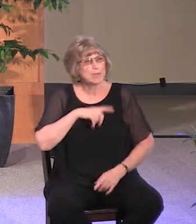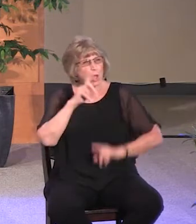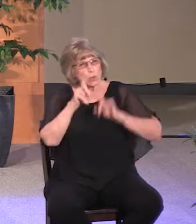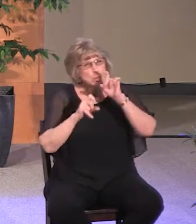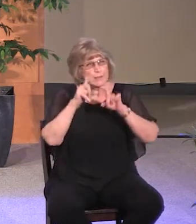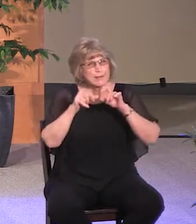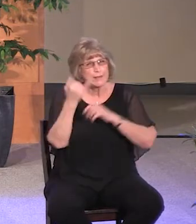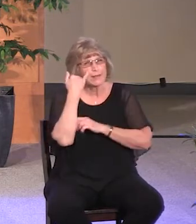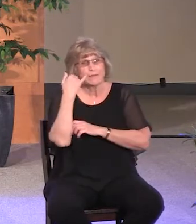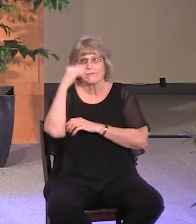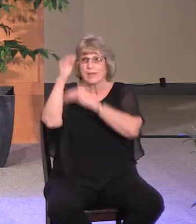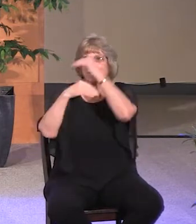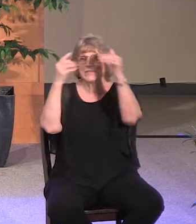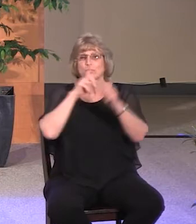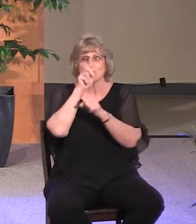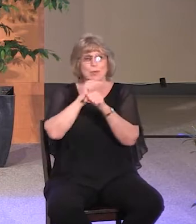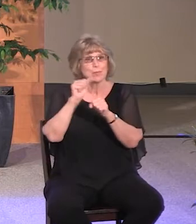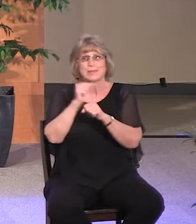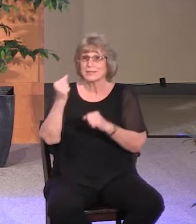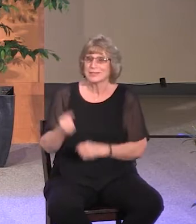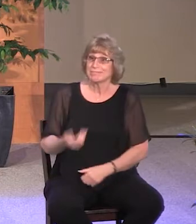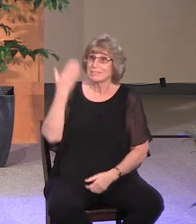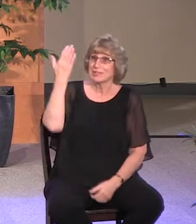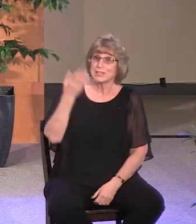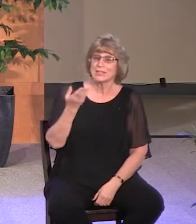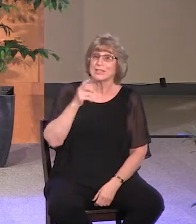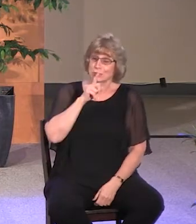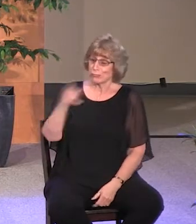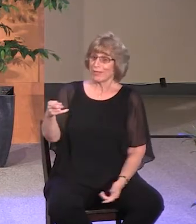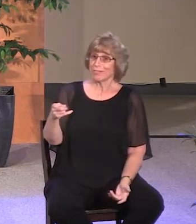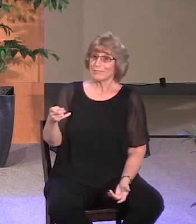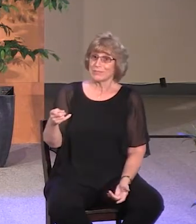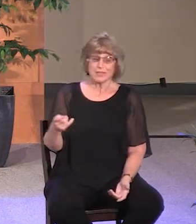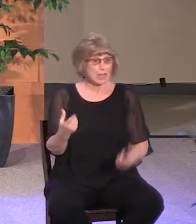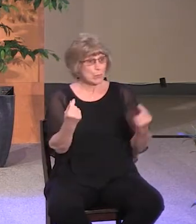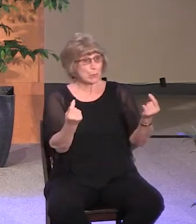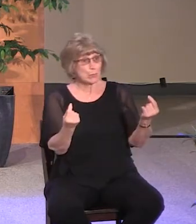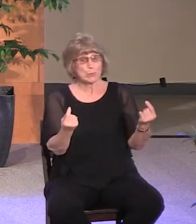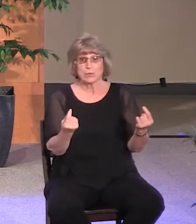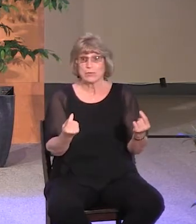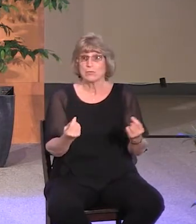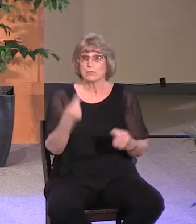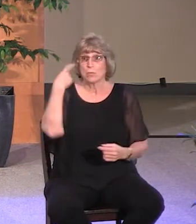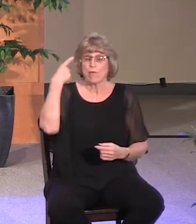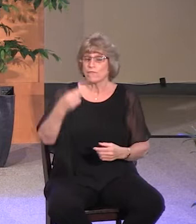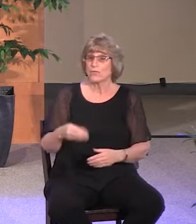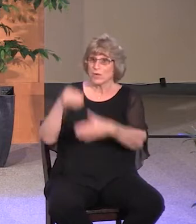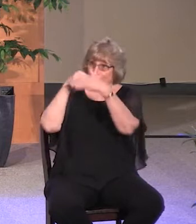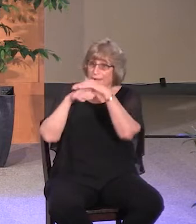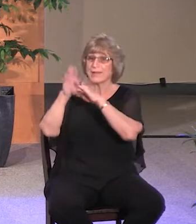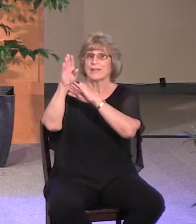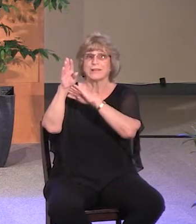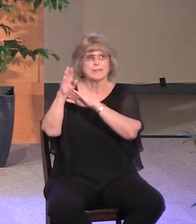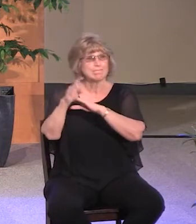exists. And if heaven does exist, what do we have to do to get in there, right? So let's start at the beginning. How did we come to